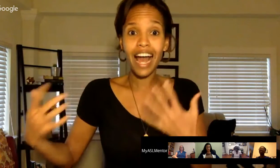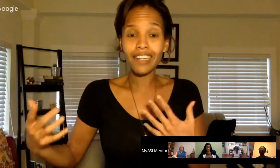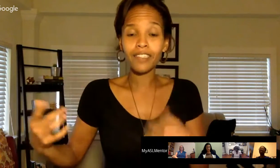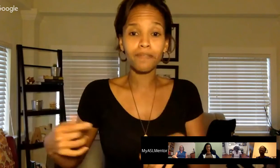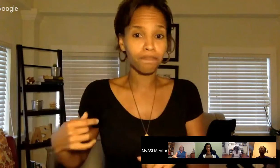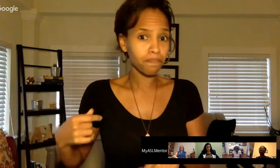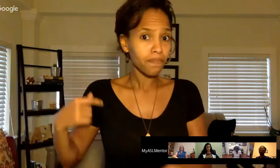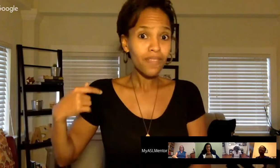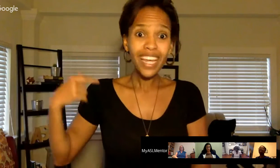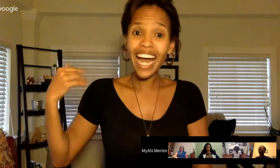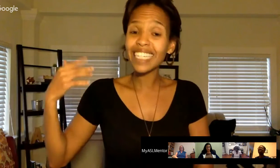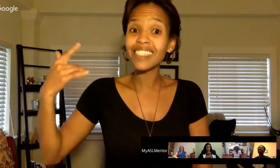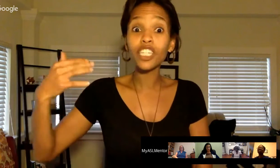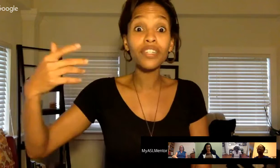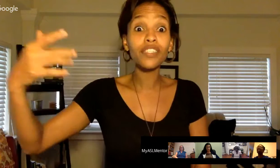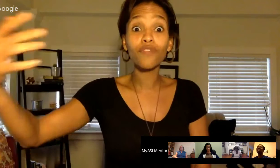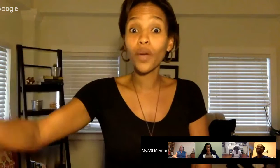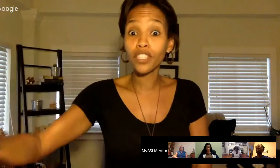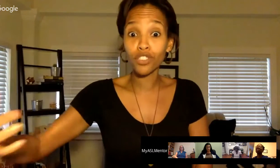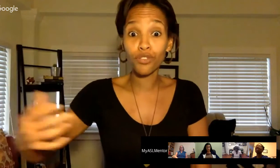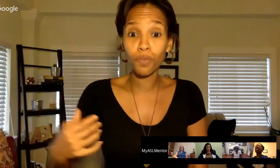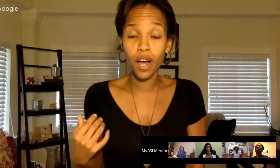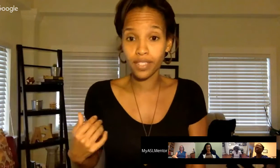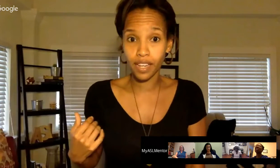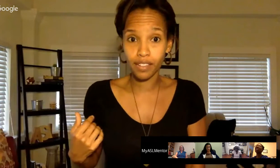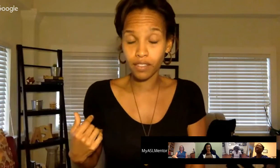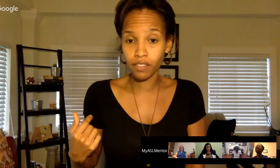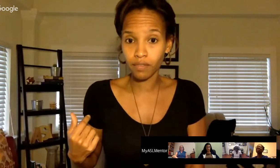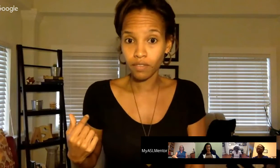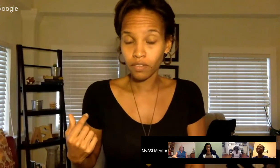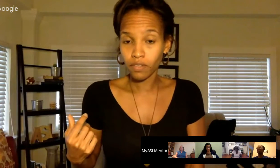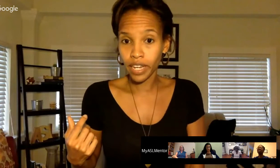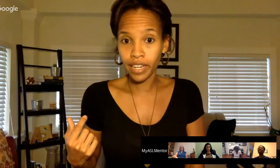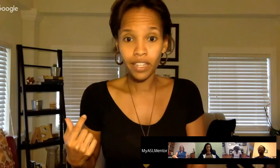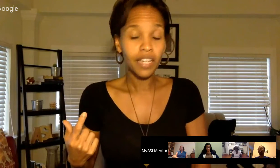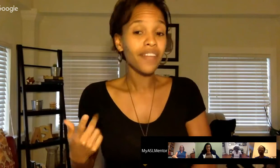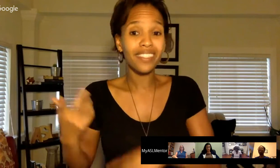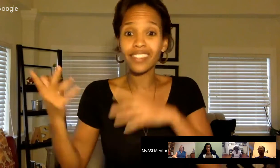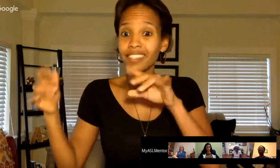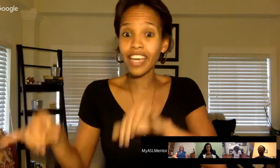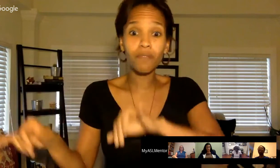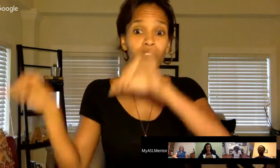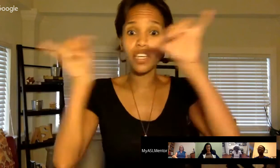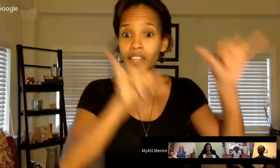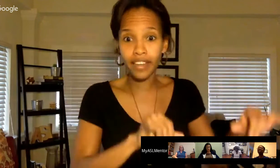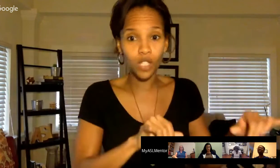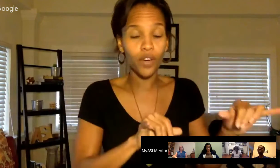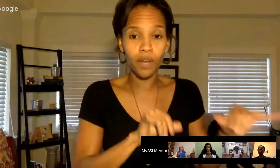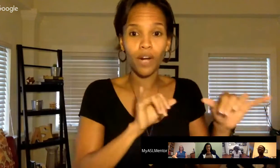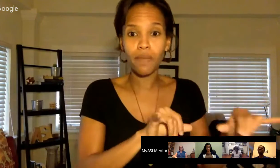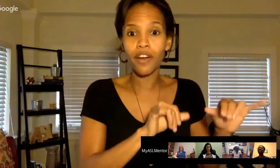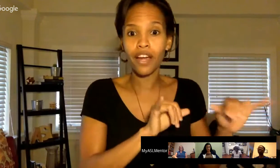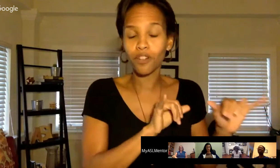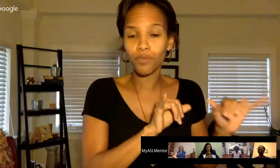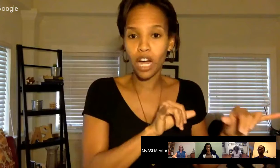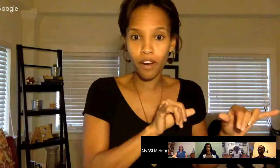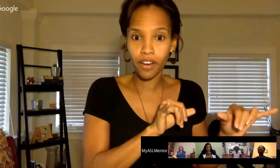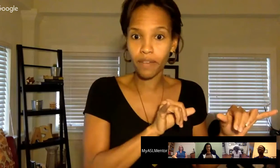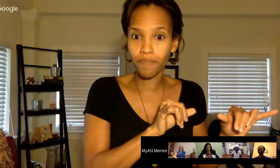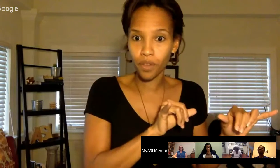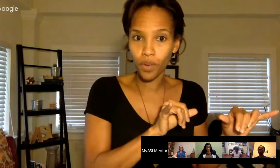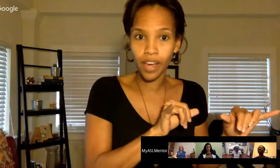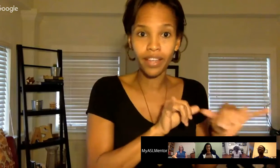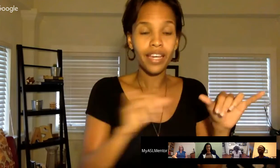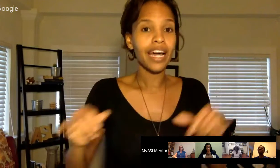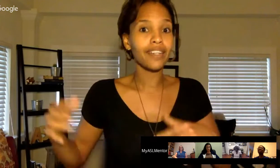candidate has had a series of wins through the process, okay? That's the same thing as winning primary after